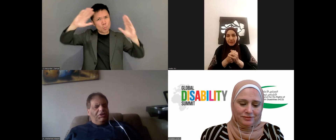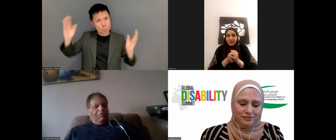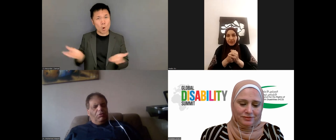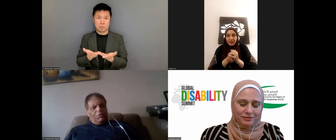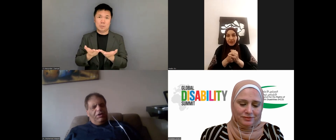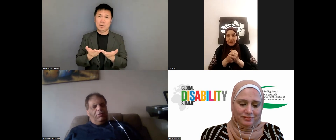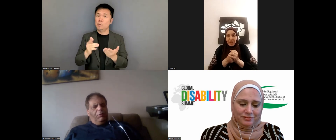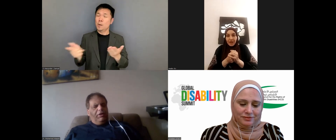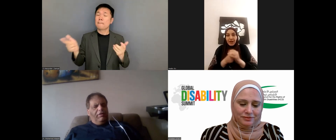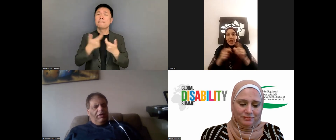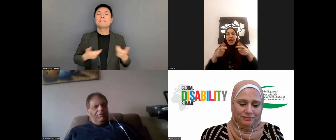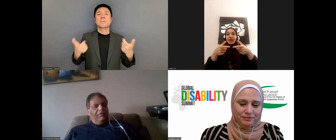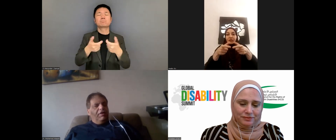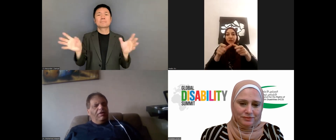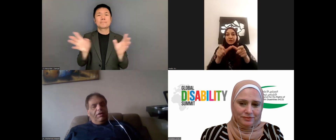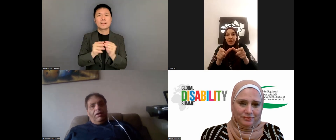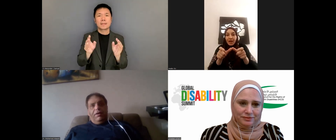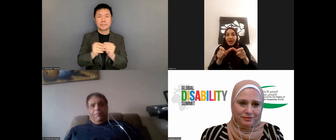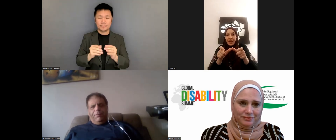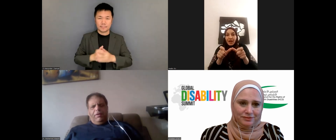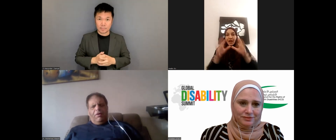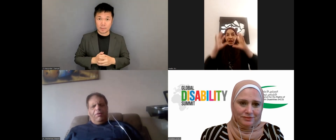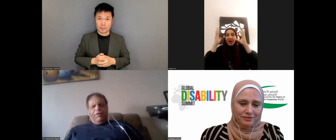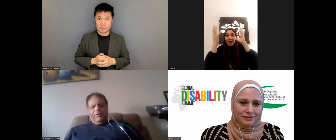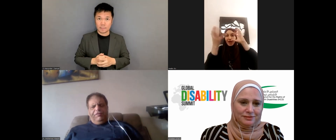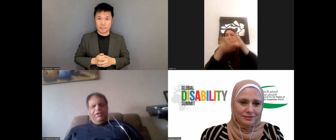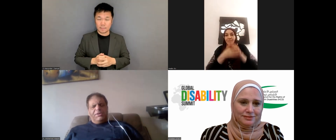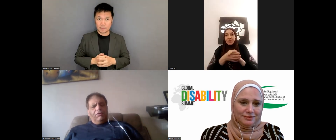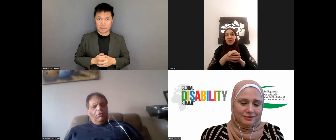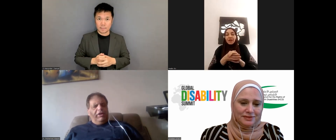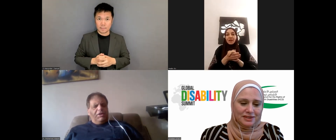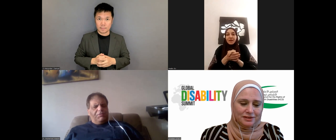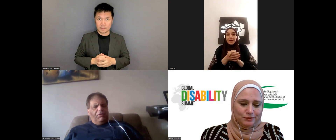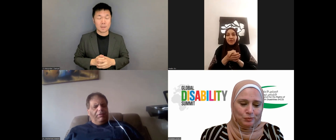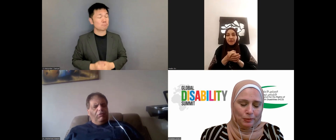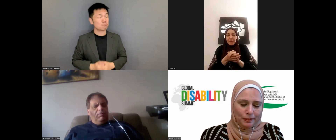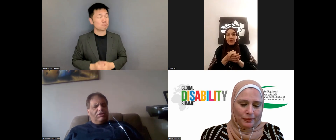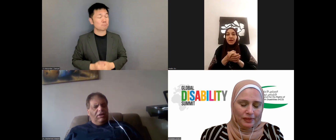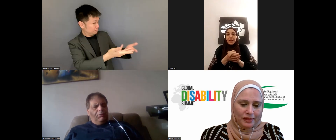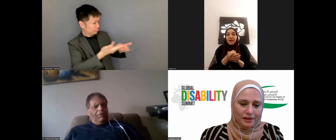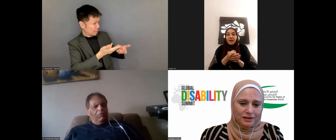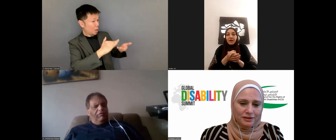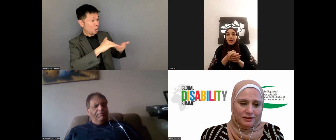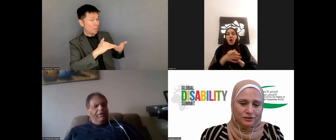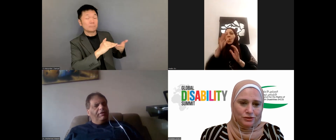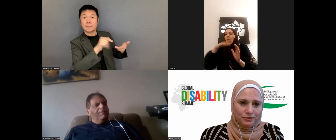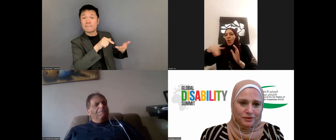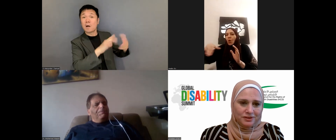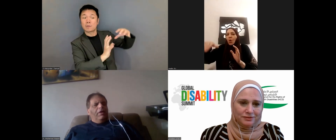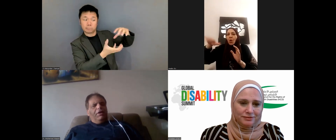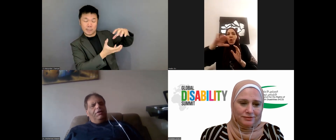would say, because we will invite our friends and colleagues from the Global South in